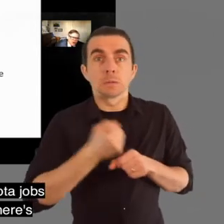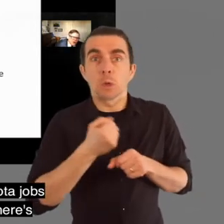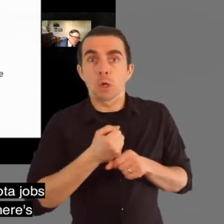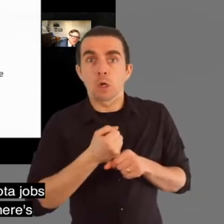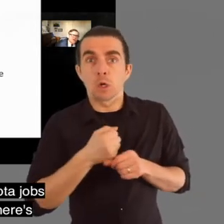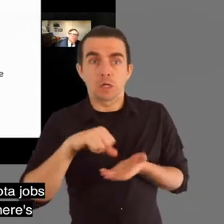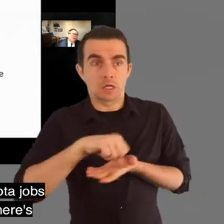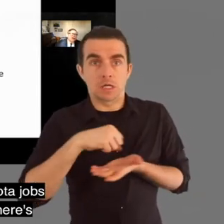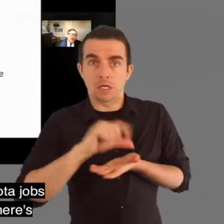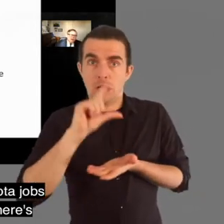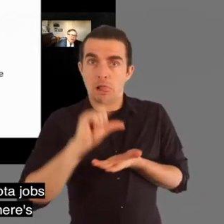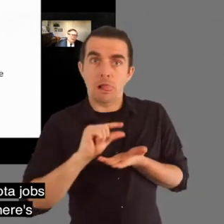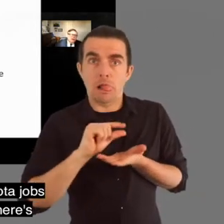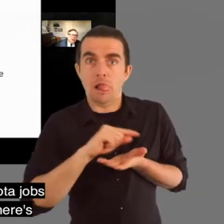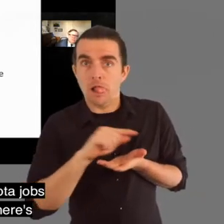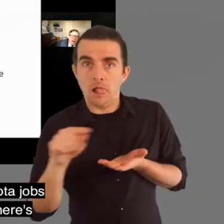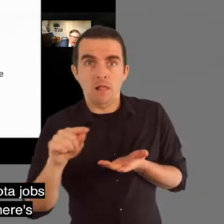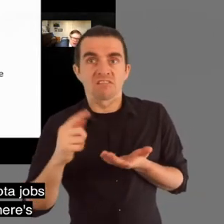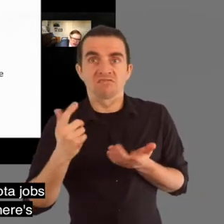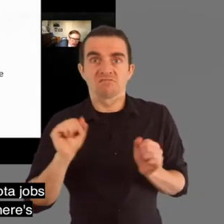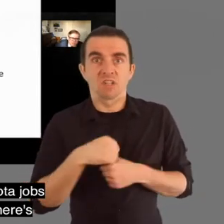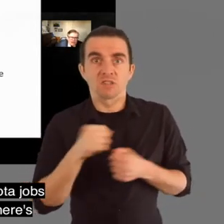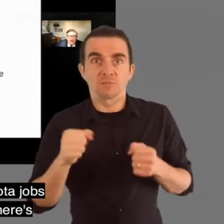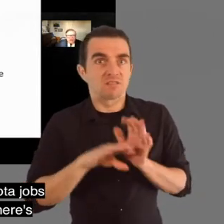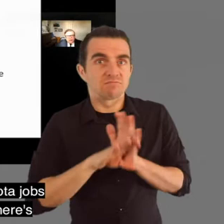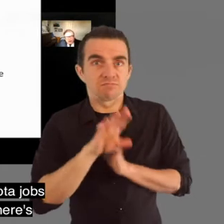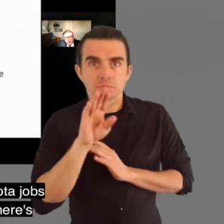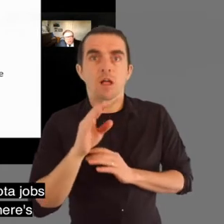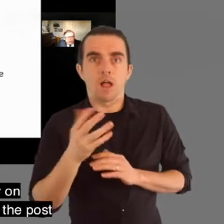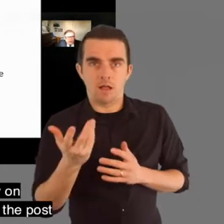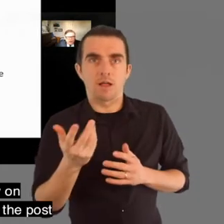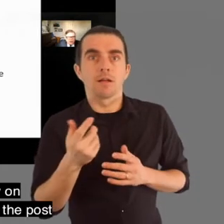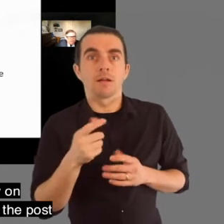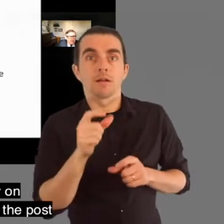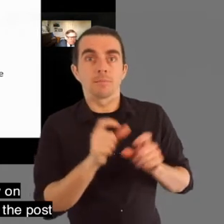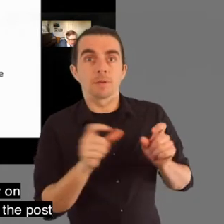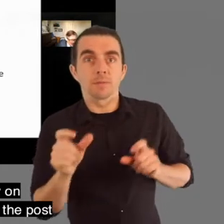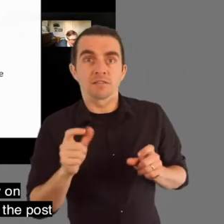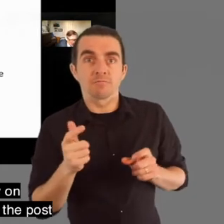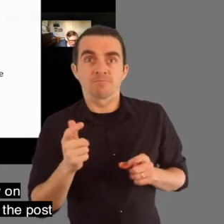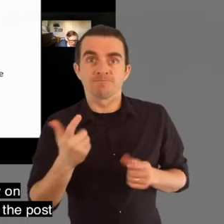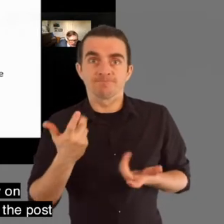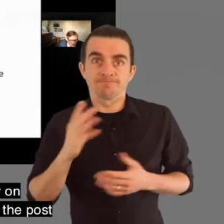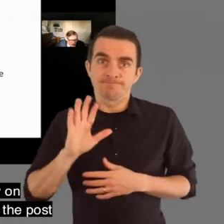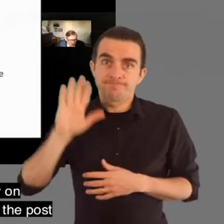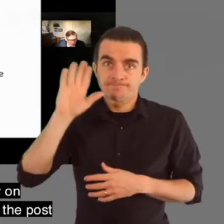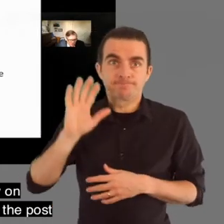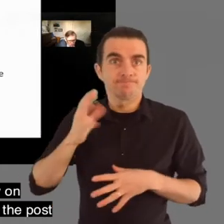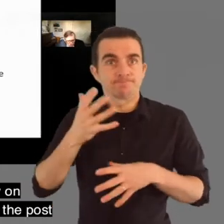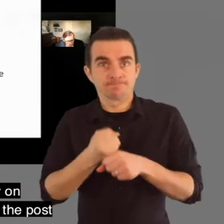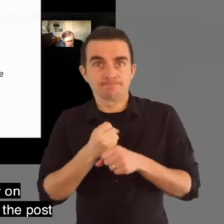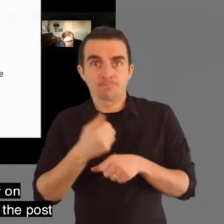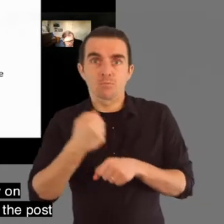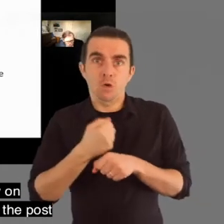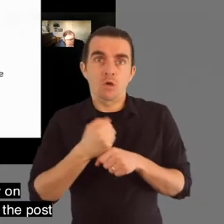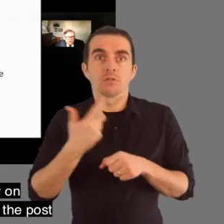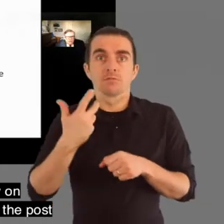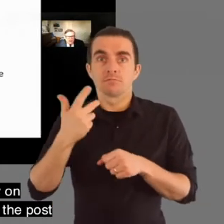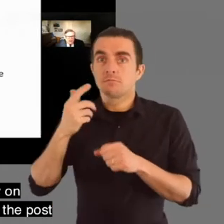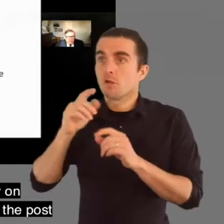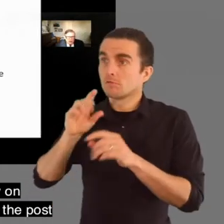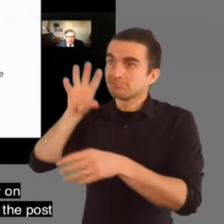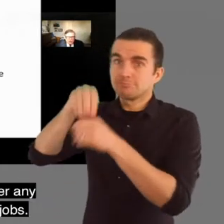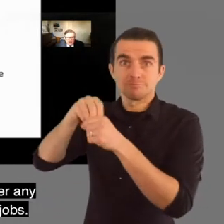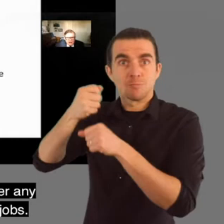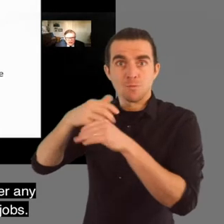quota jobs for the lowest paid jobs, and there's no progression. People stay on being the post person who